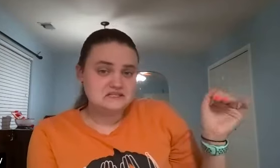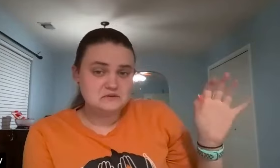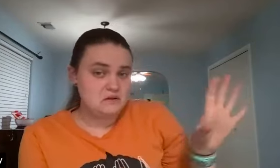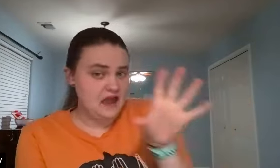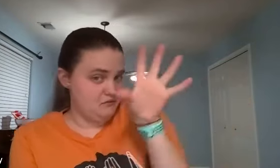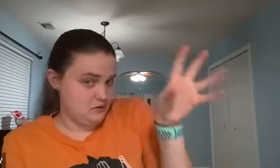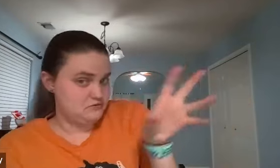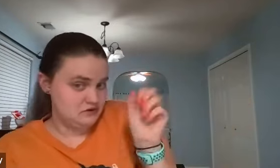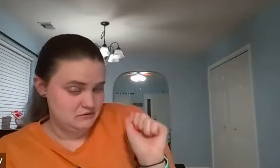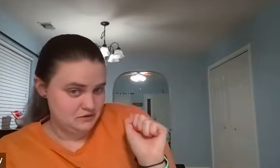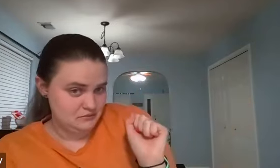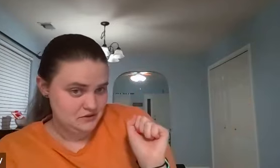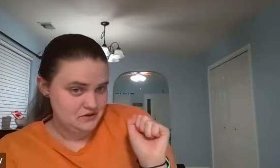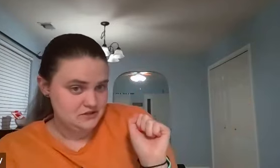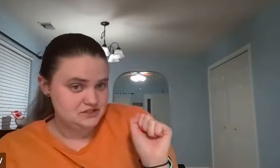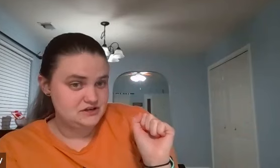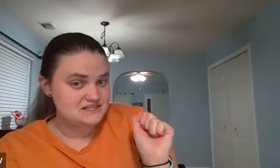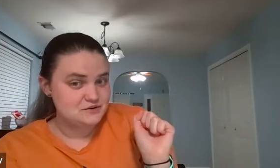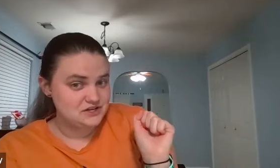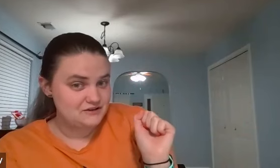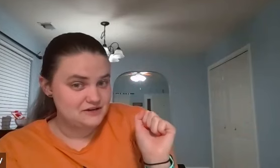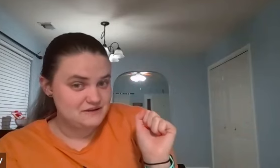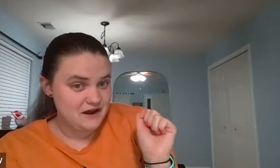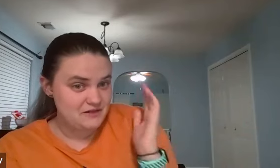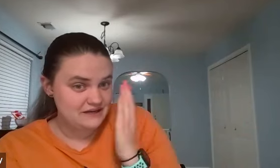since we only have one really group, do you guys know what y'all are gonna be for Halloween?